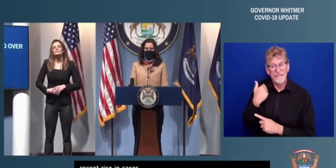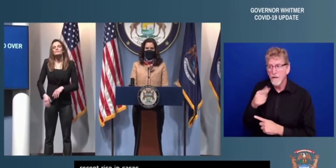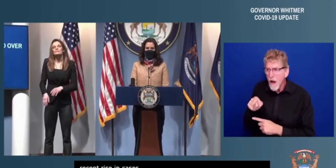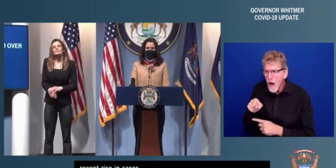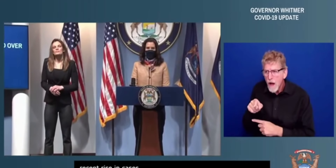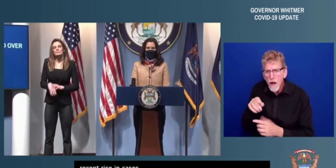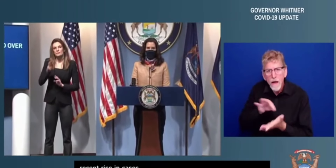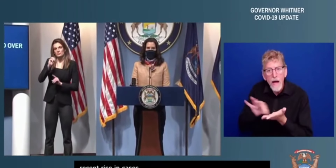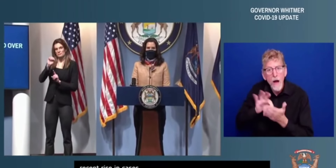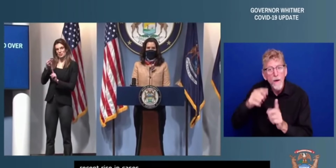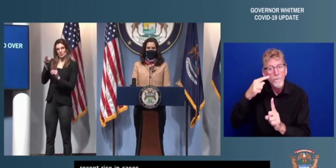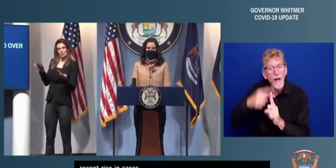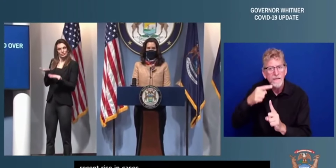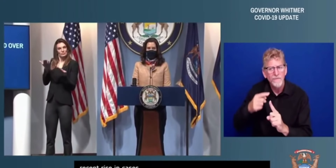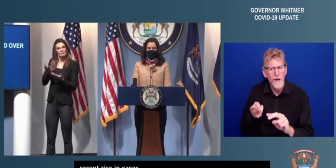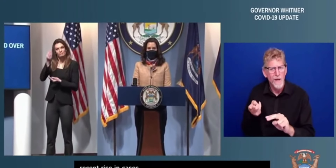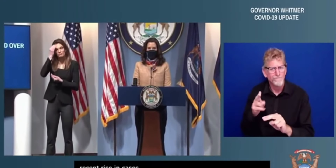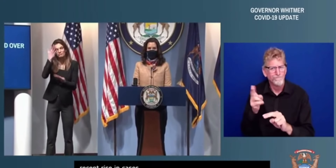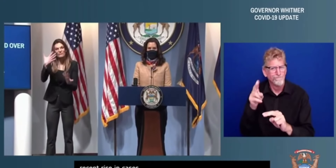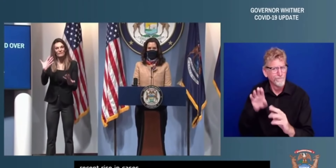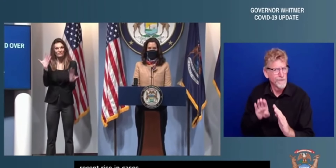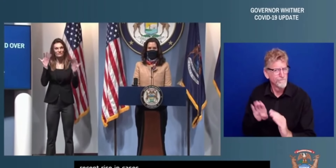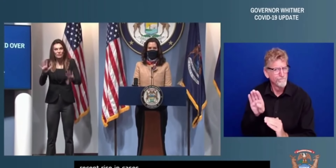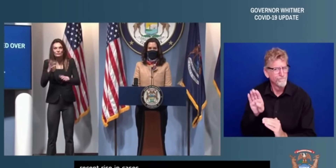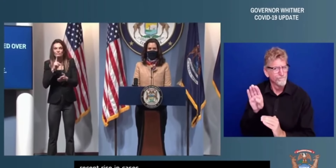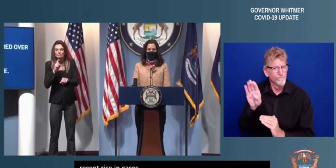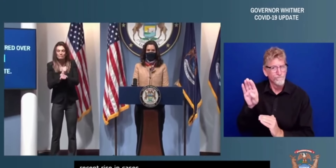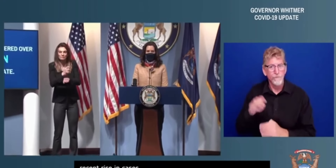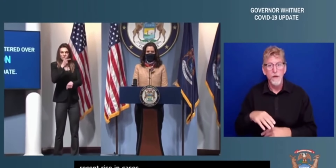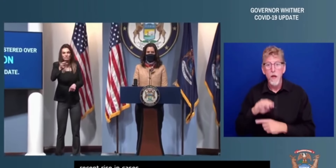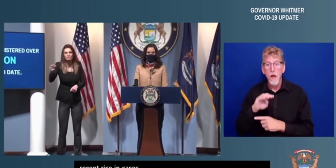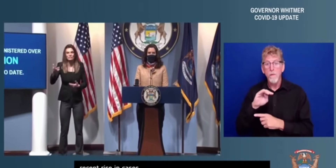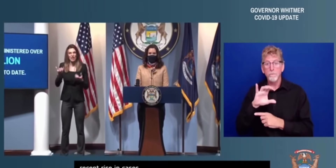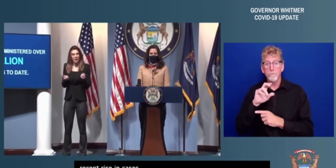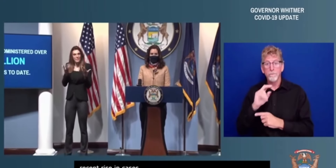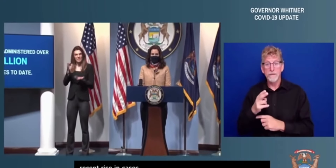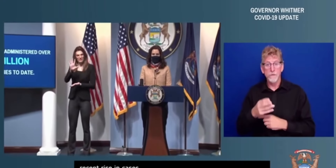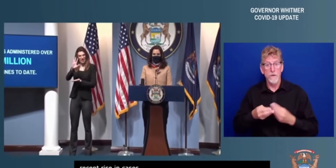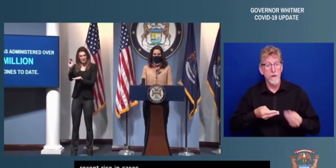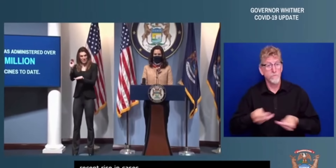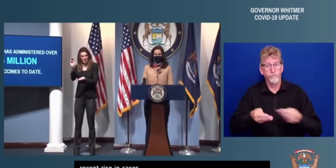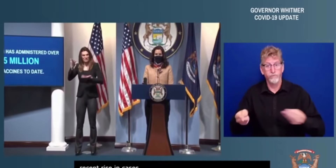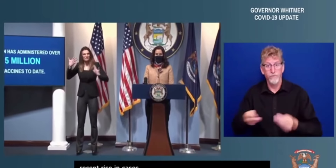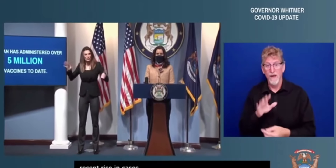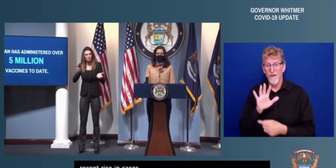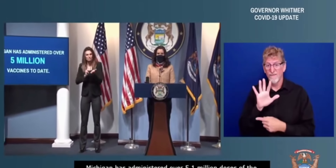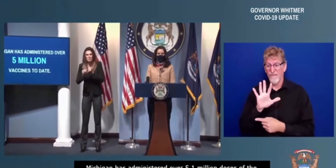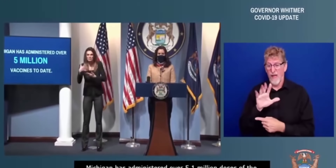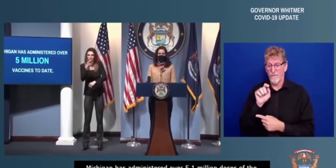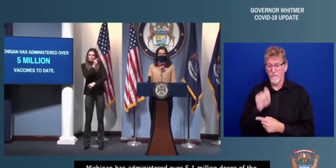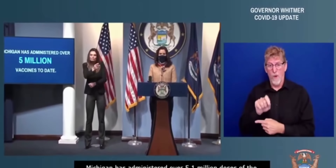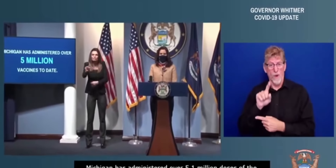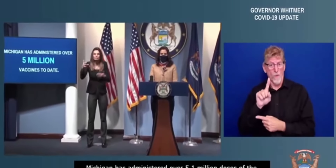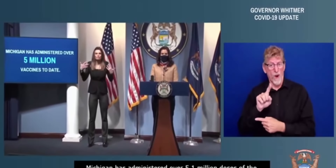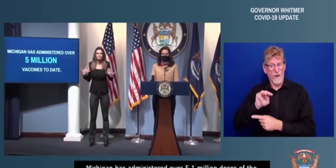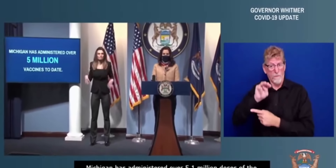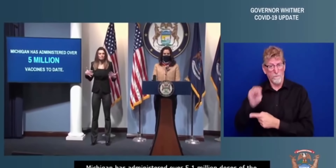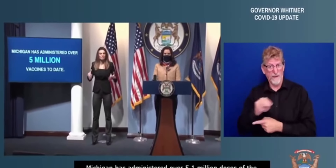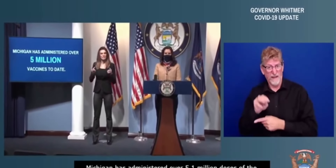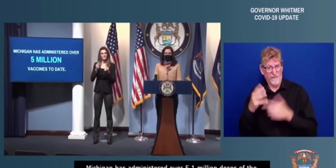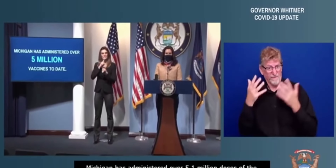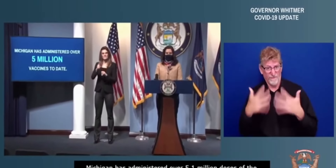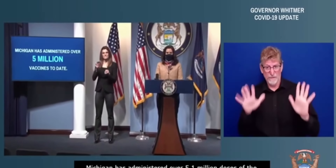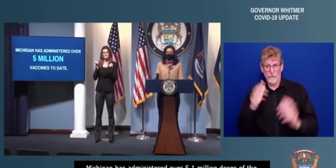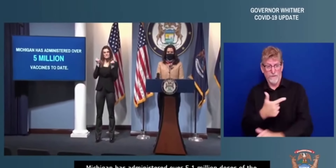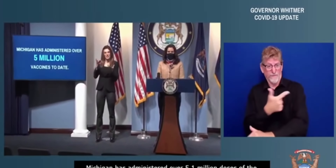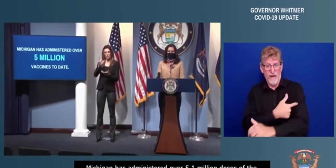Michigan has administered over 5.1 million doses of the safe, effective COVID-19 vaccines to over